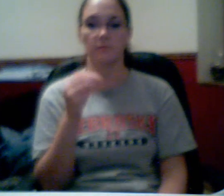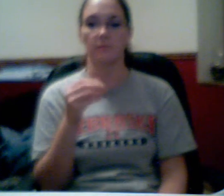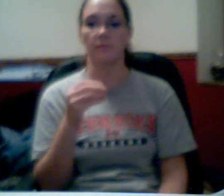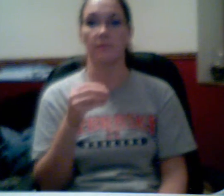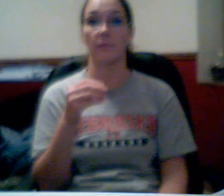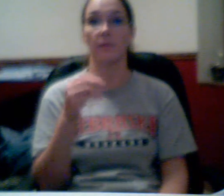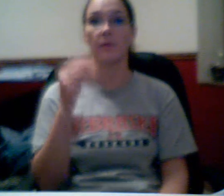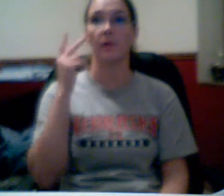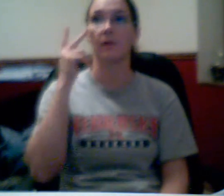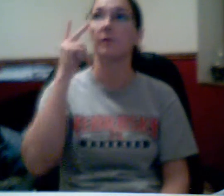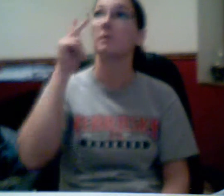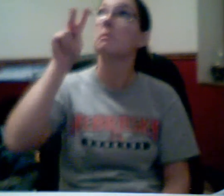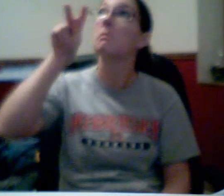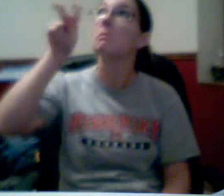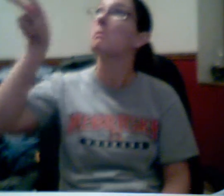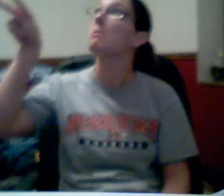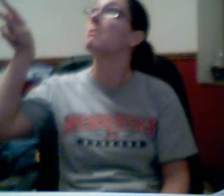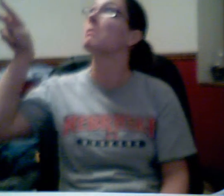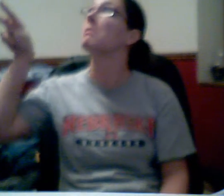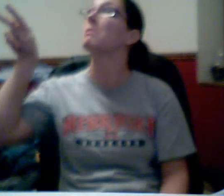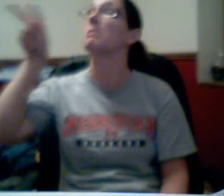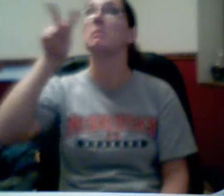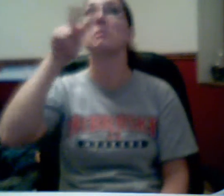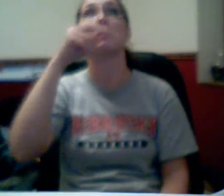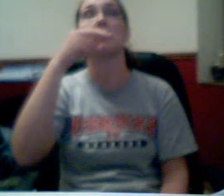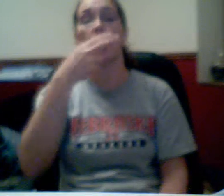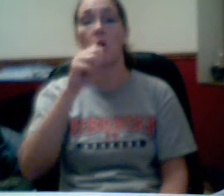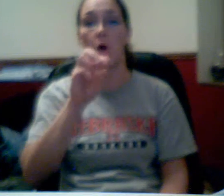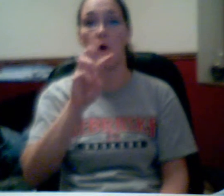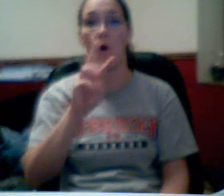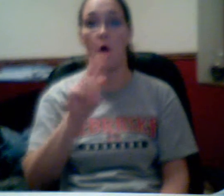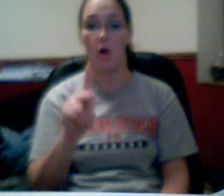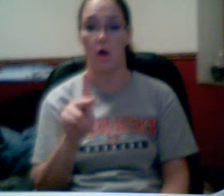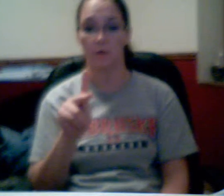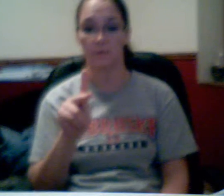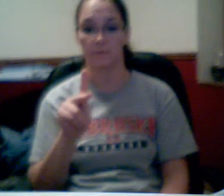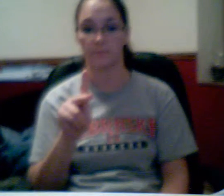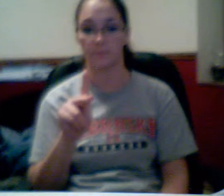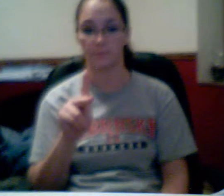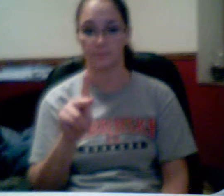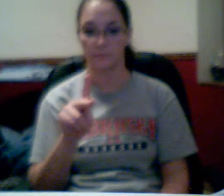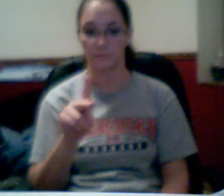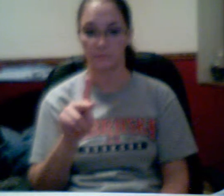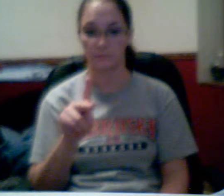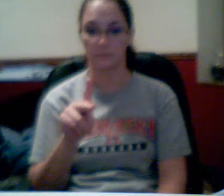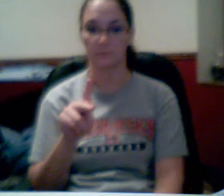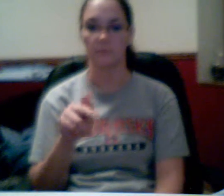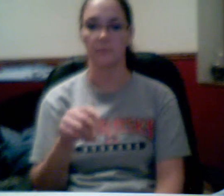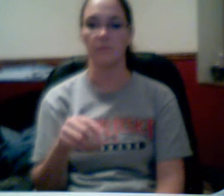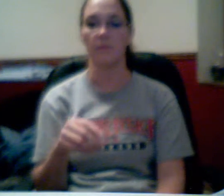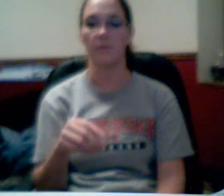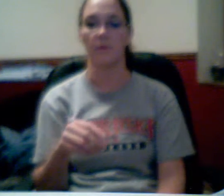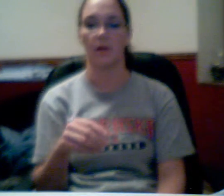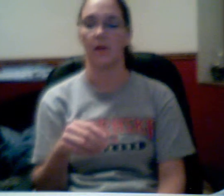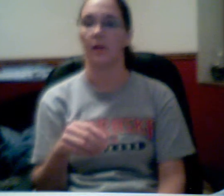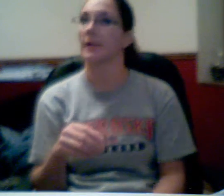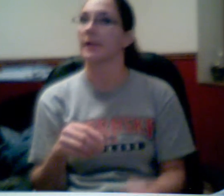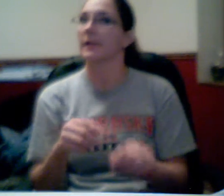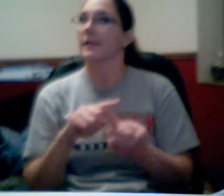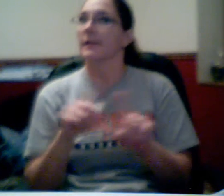machine and drank a mouthful. "Ah, that hits the spot," he said, and tipped up the jug again. Then he corked